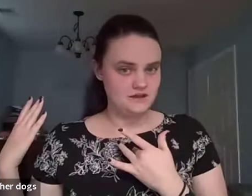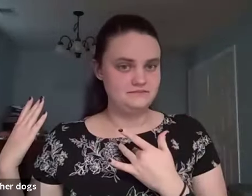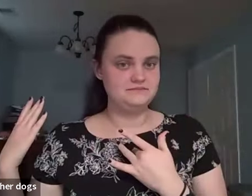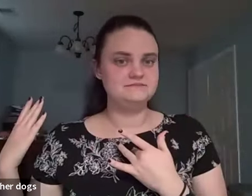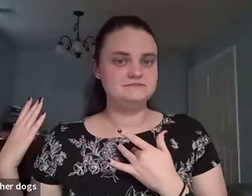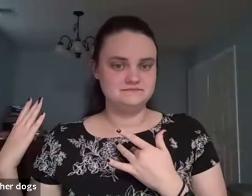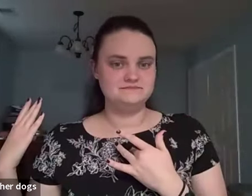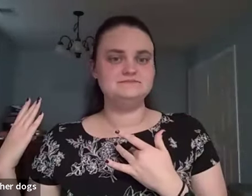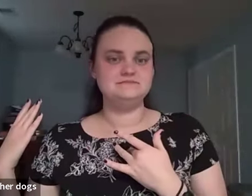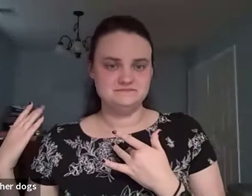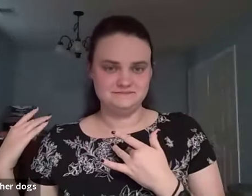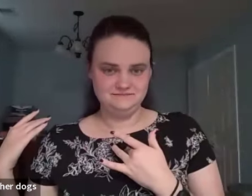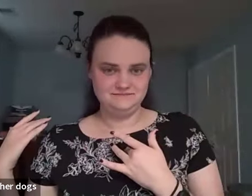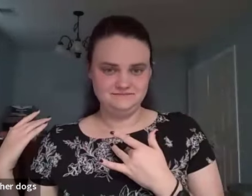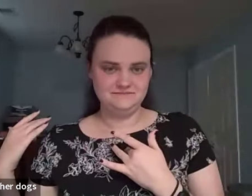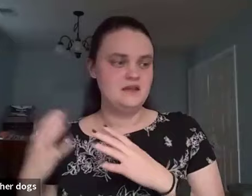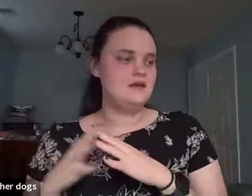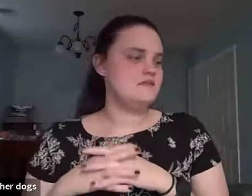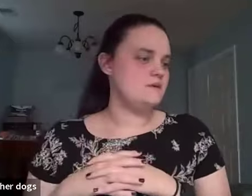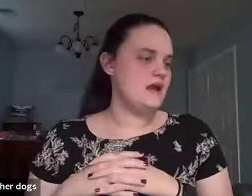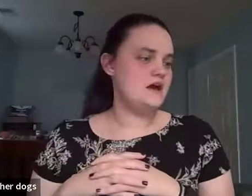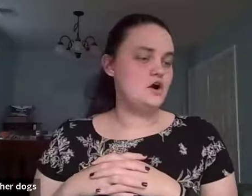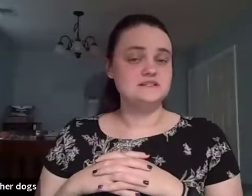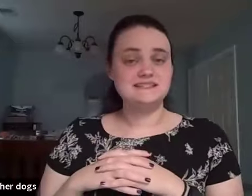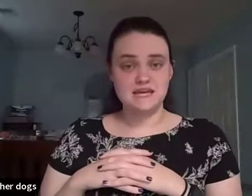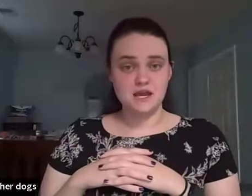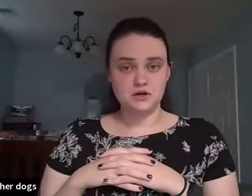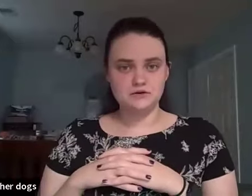birthday. Hmm. Then we had our scared,